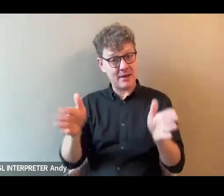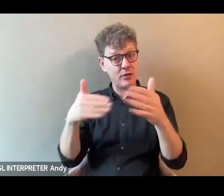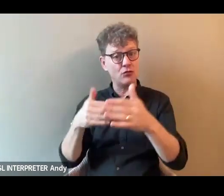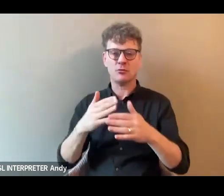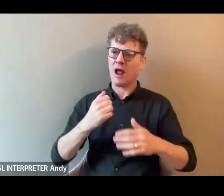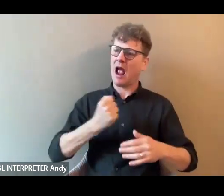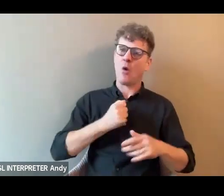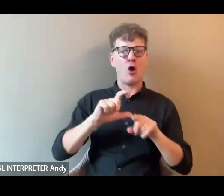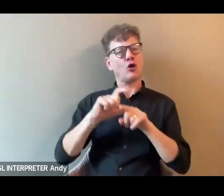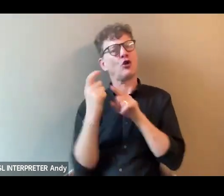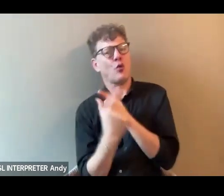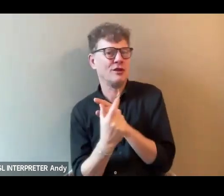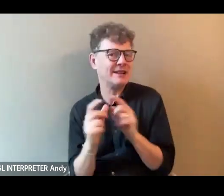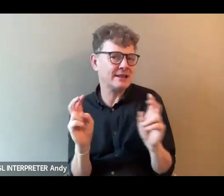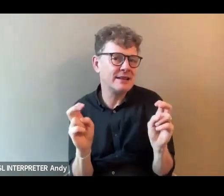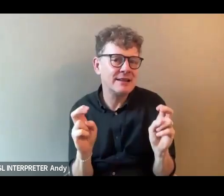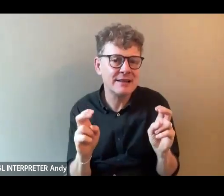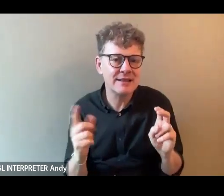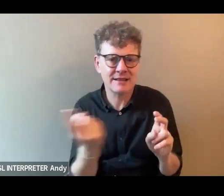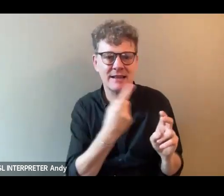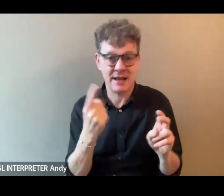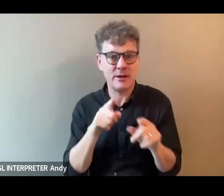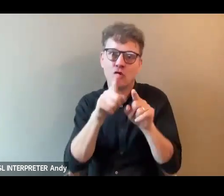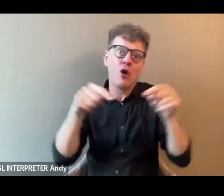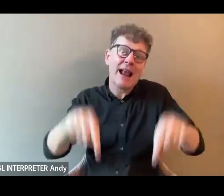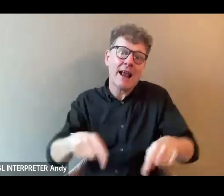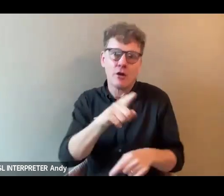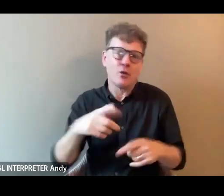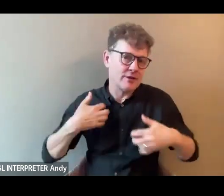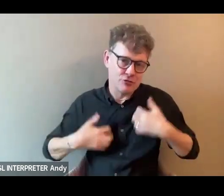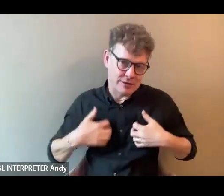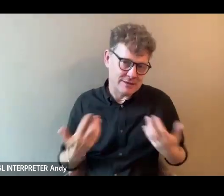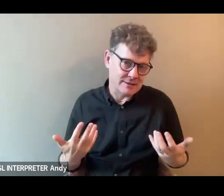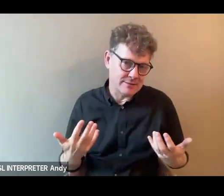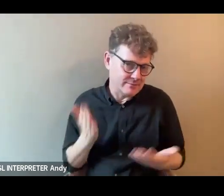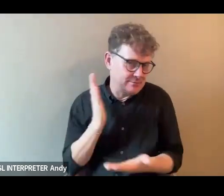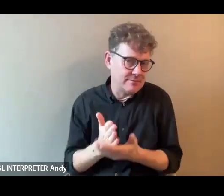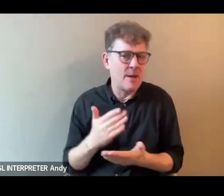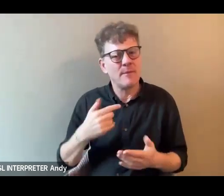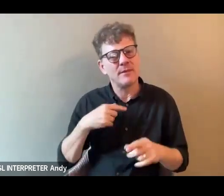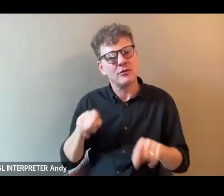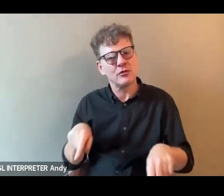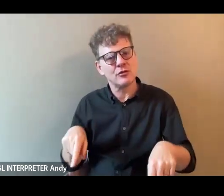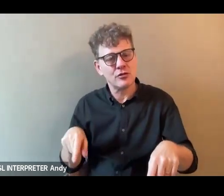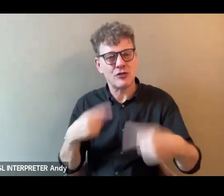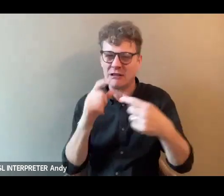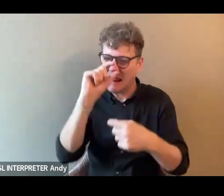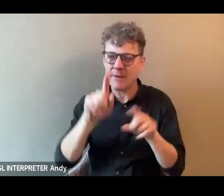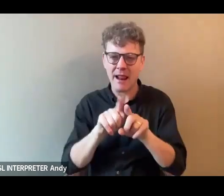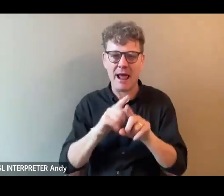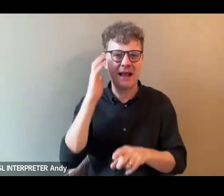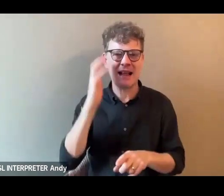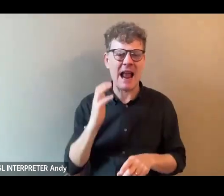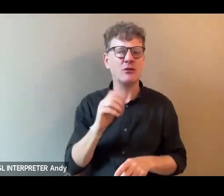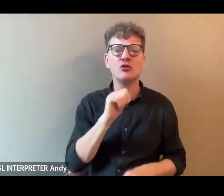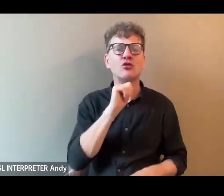kind of leading edge of that community, because you're here, because you're interested. My challenge is a bit like Kate's challenge, that we don't nibble at